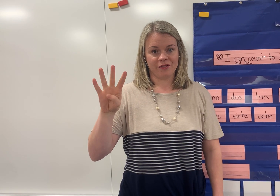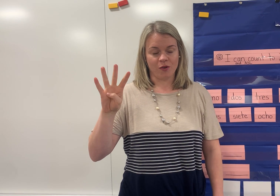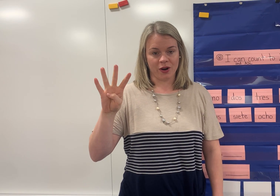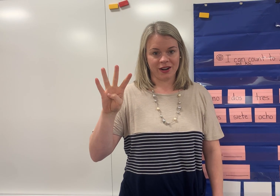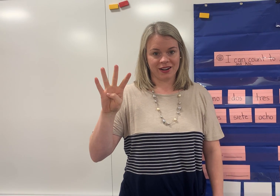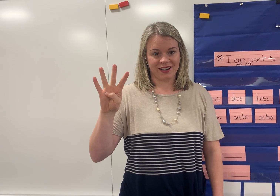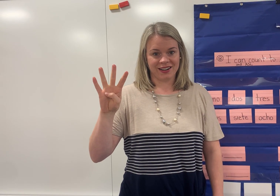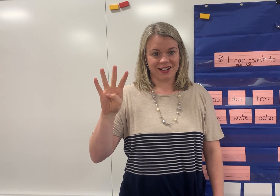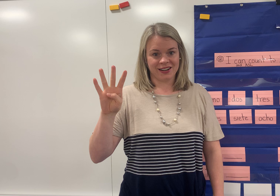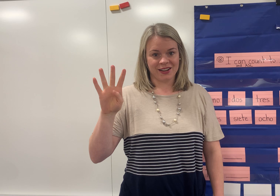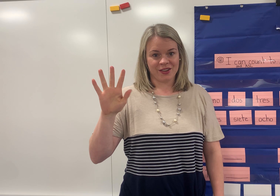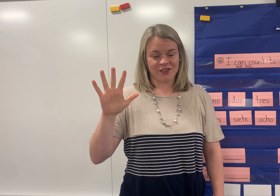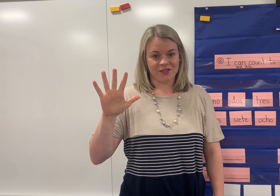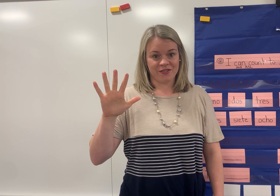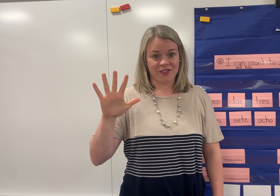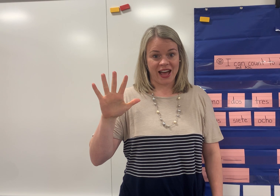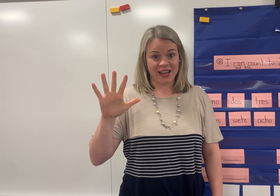4, 5,